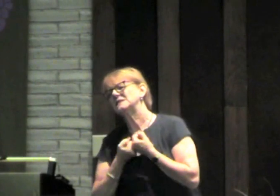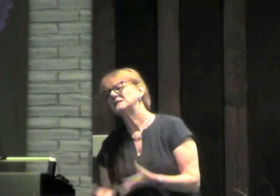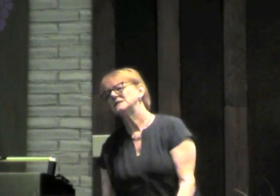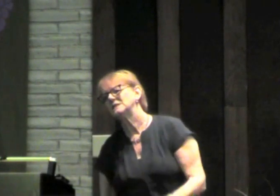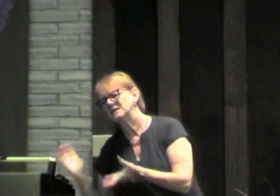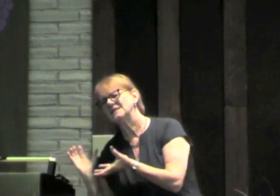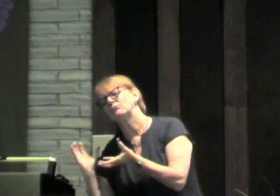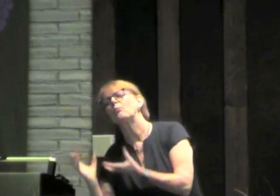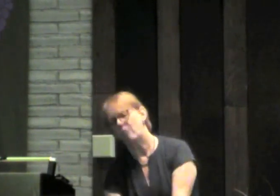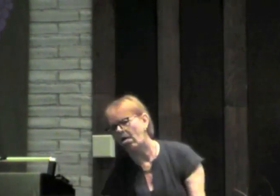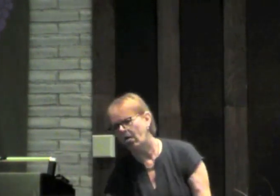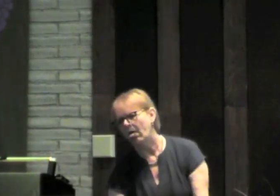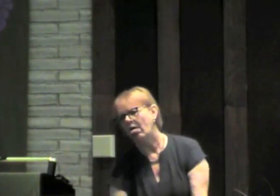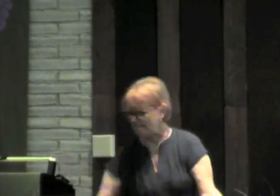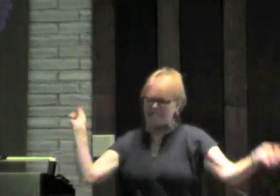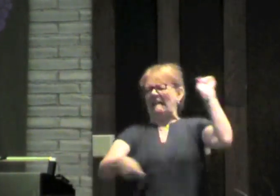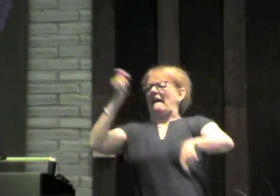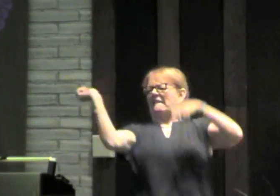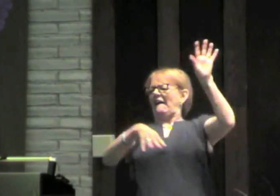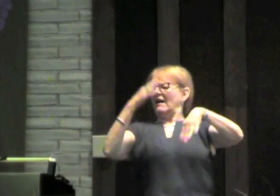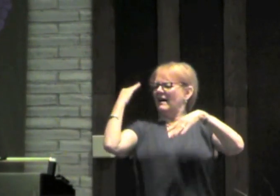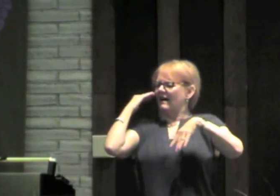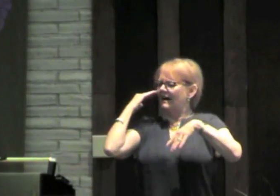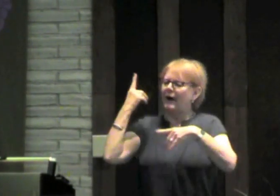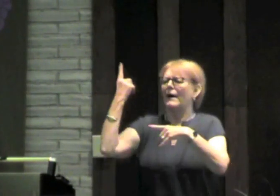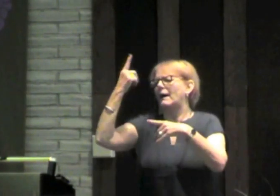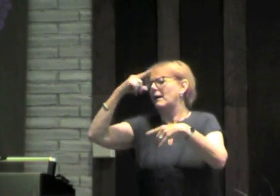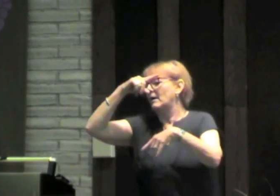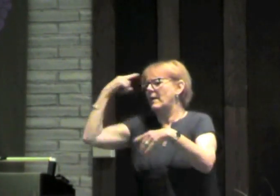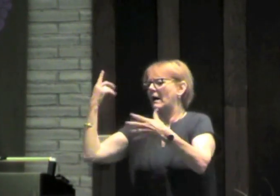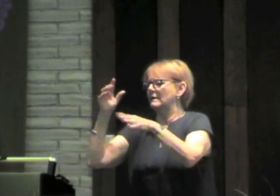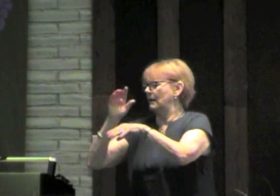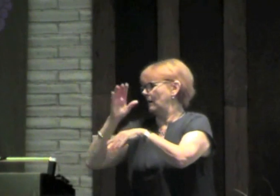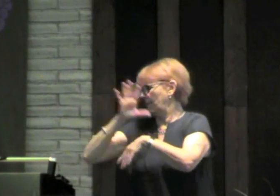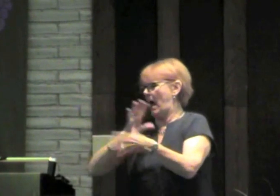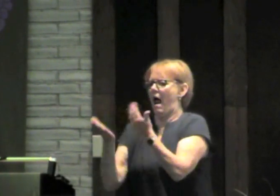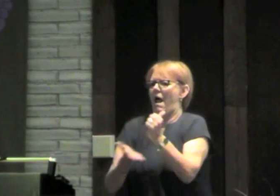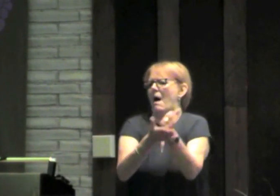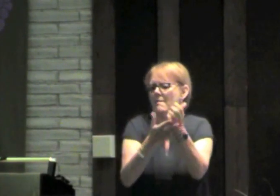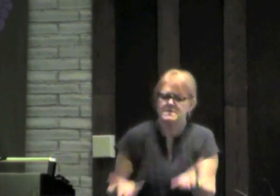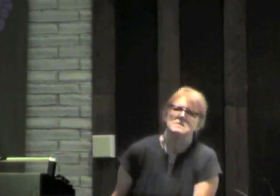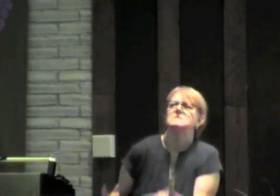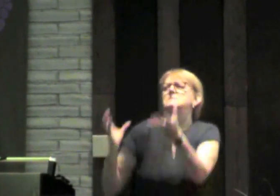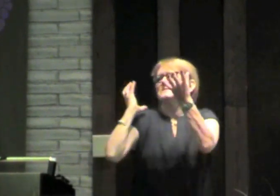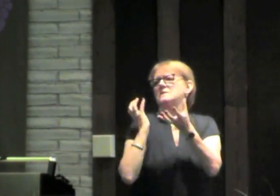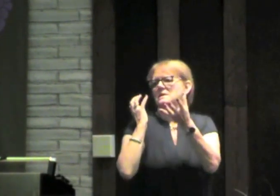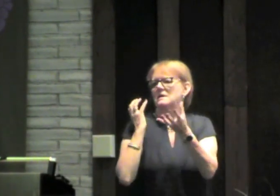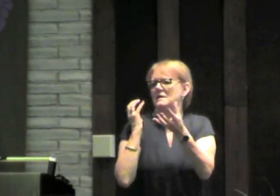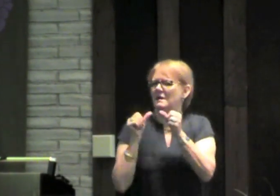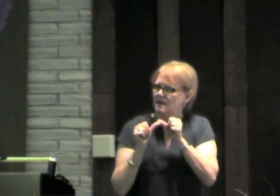suffered. He must have been exhausted. And he dropped his cross, and then he went through all that